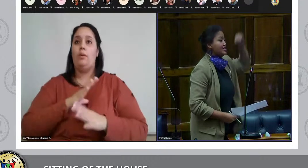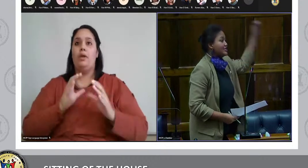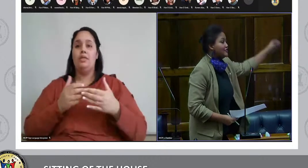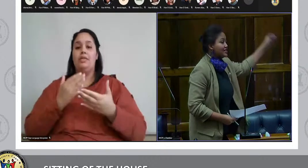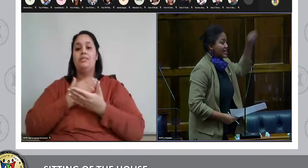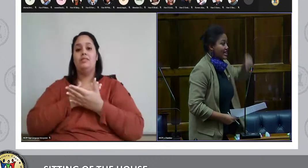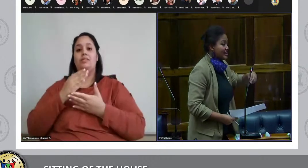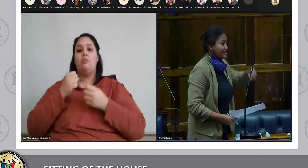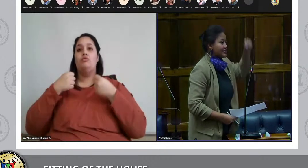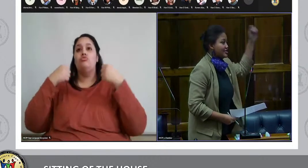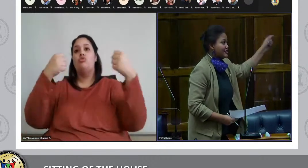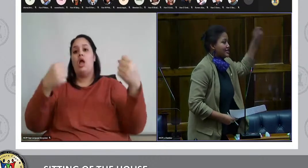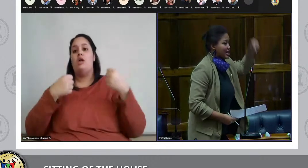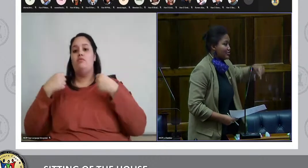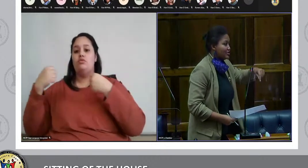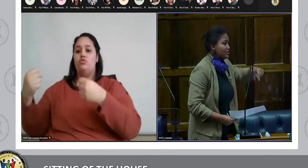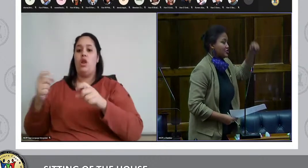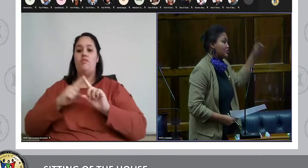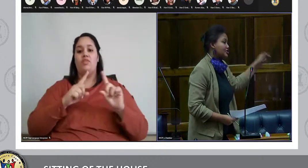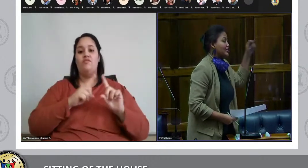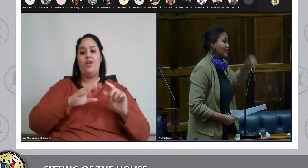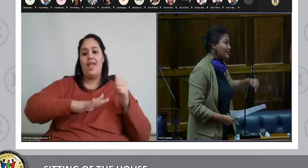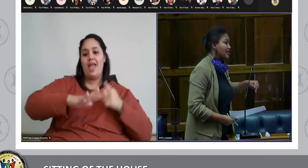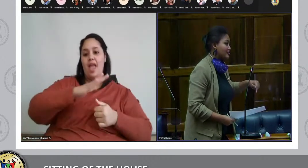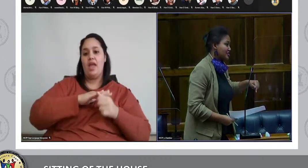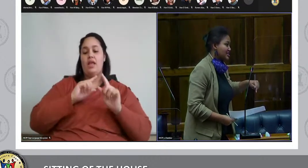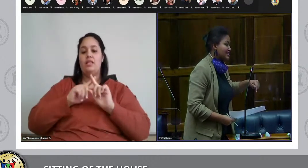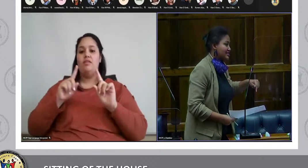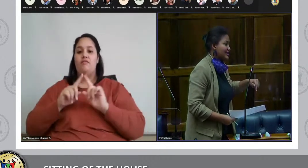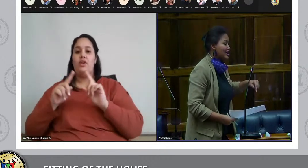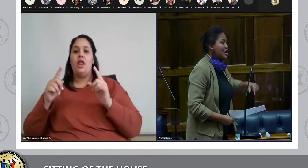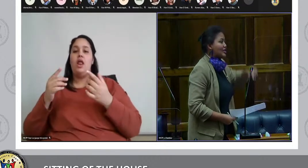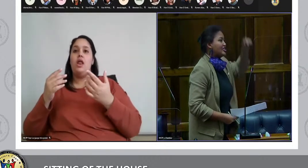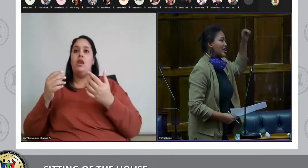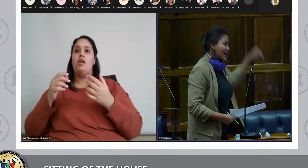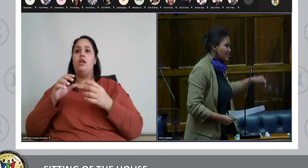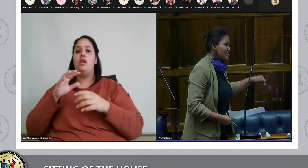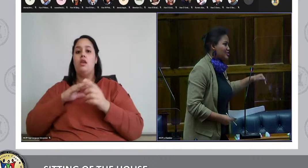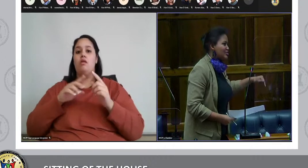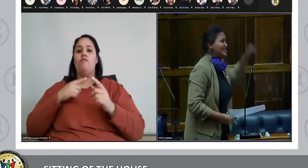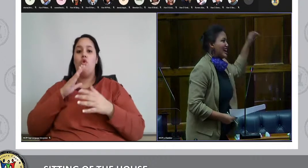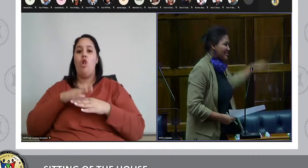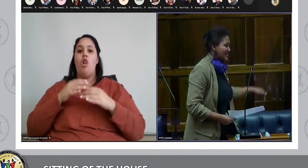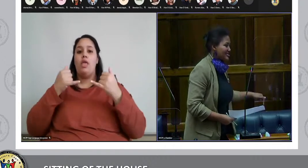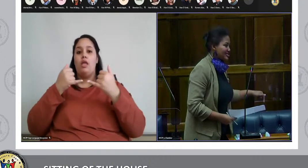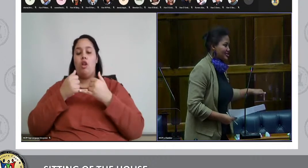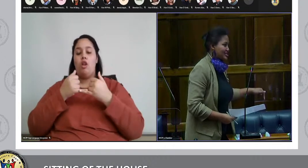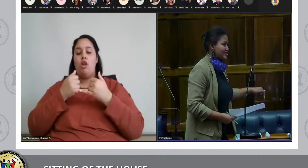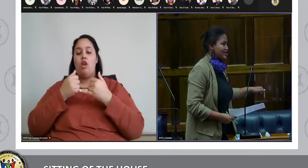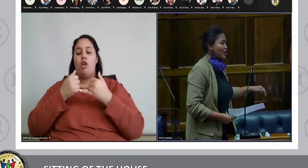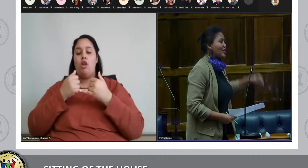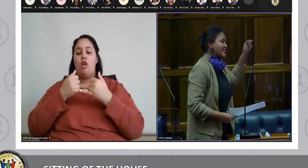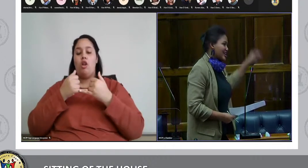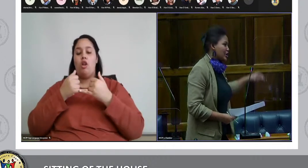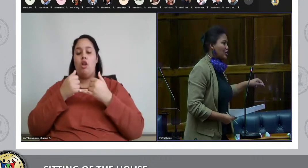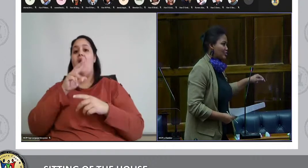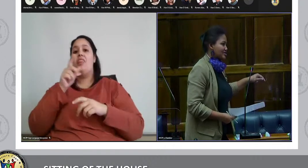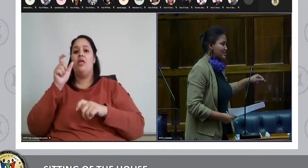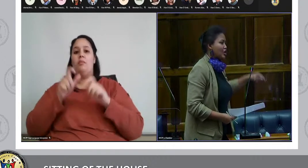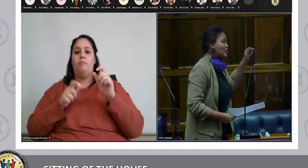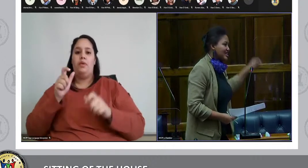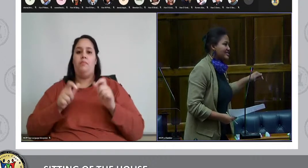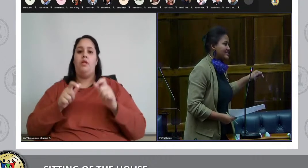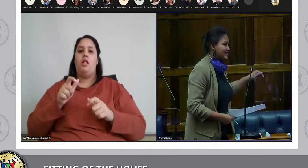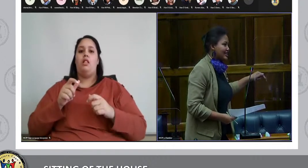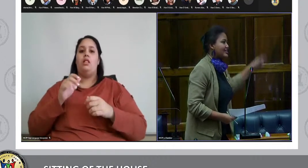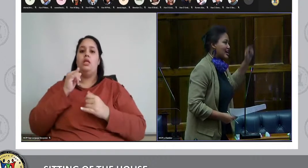drive to different areas and different neighborhoods in order to log on for the sitting. But that there are other people in other industries where their